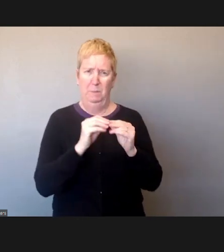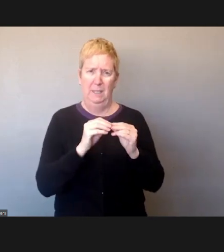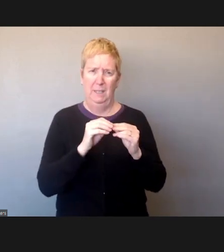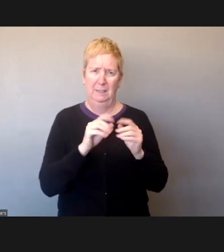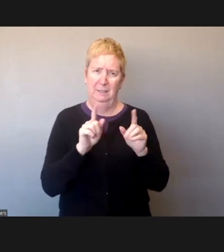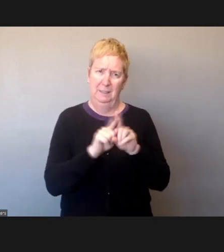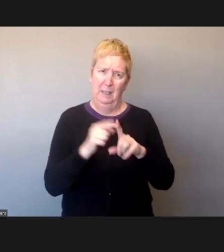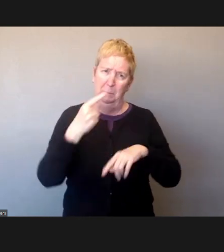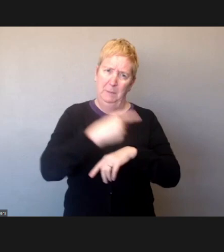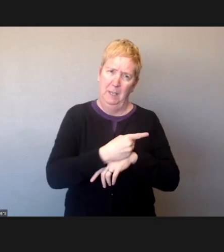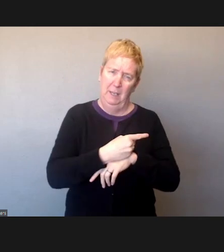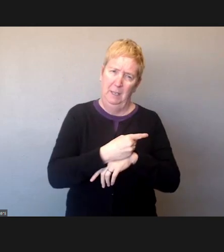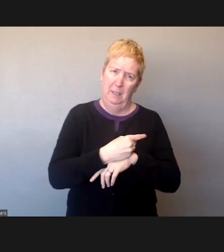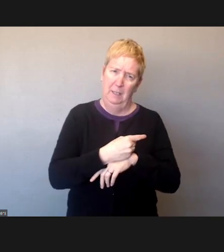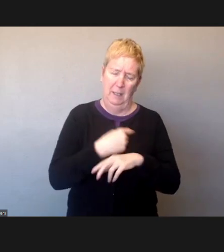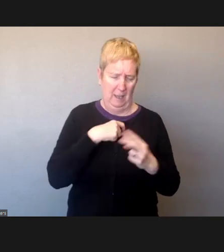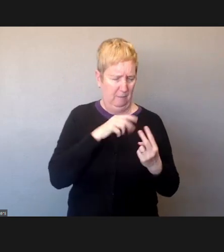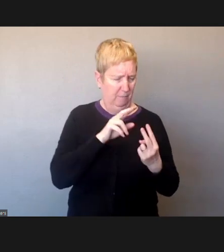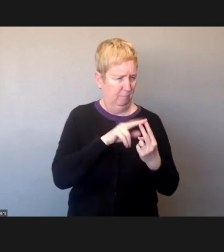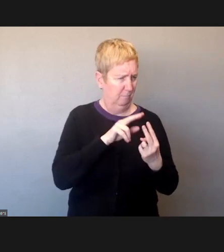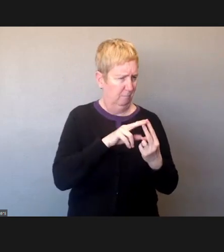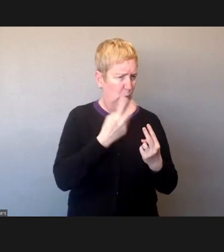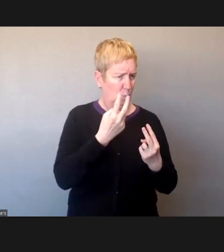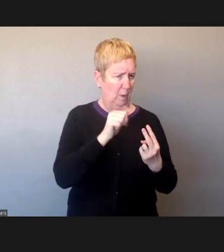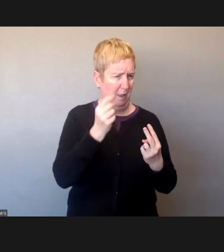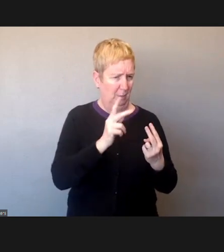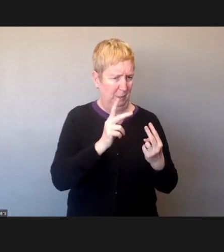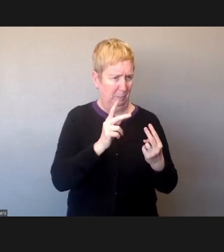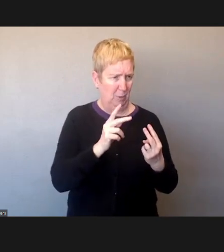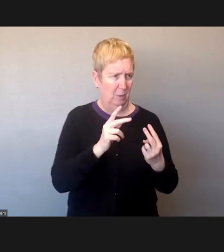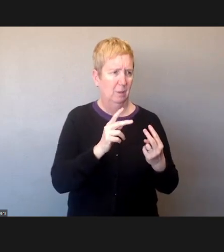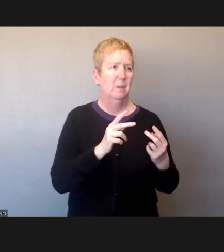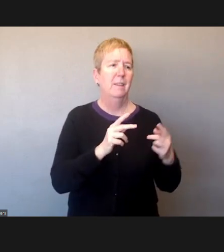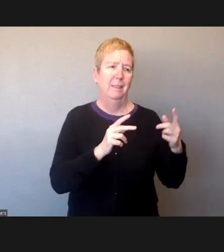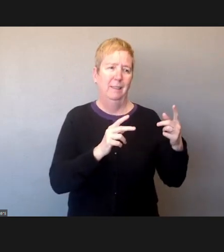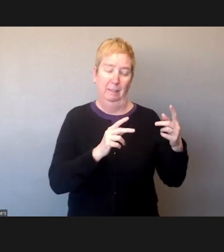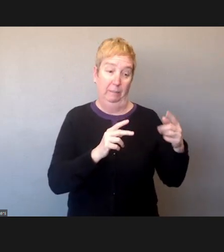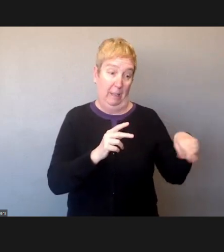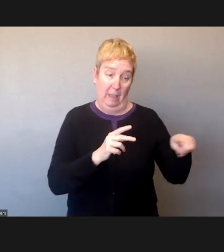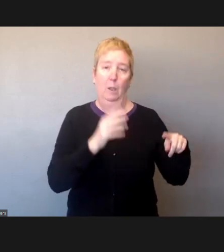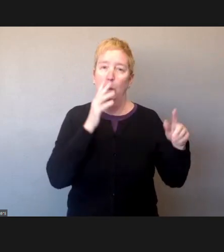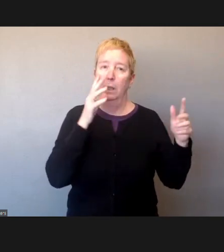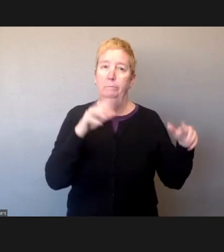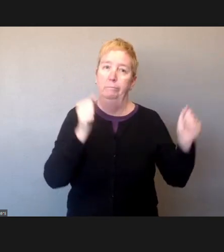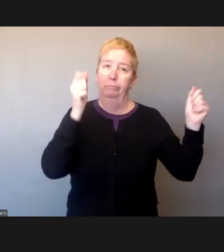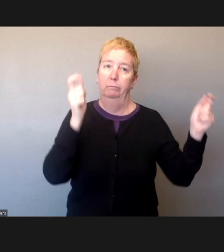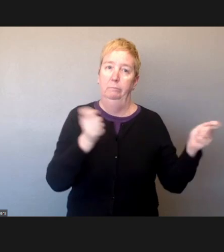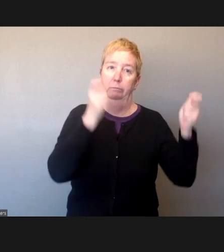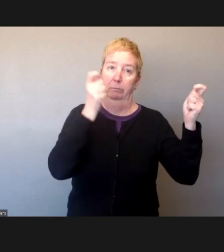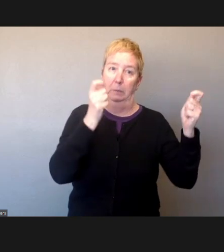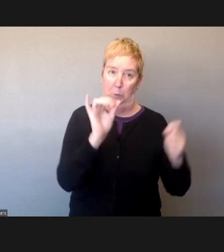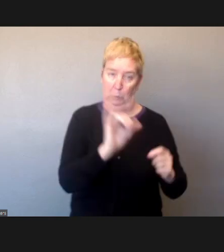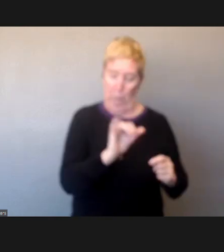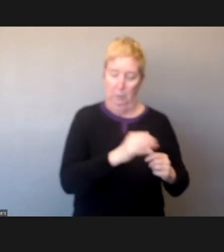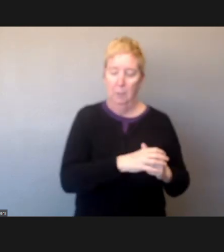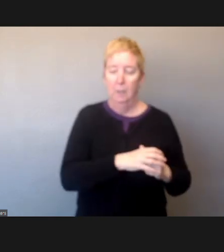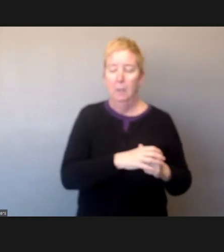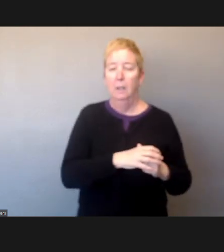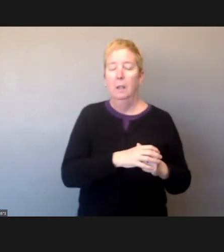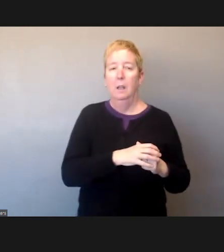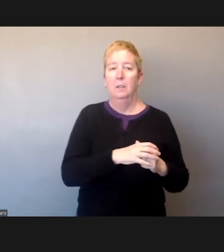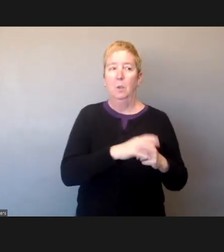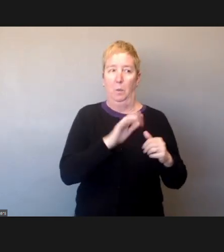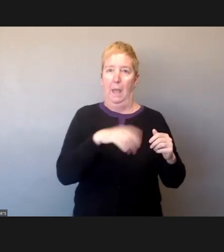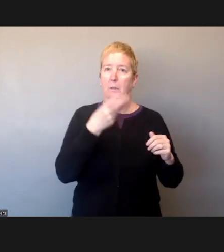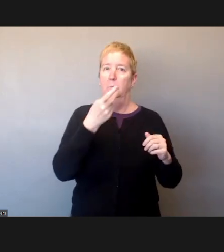by two other individuals to acknowledge a 2-year anniversary. So that public health order is over then. I'm curious, given the